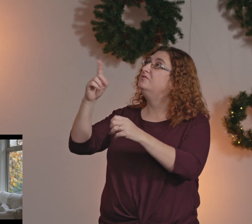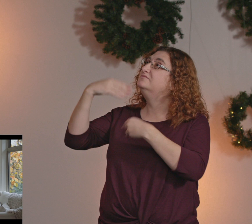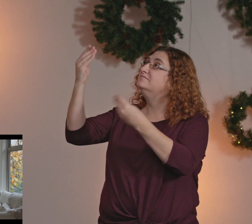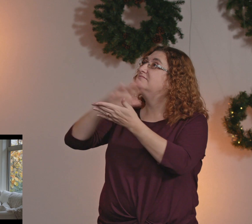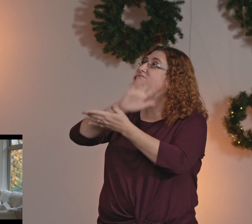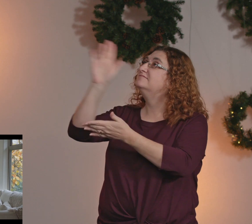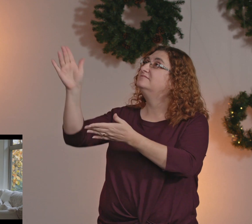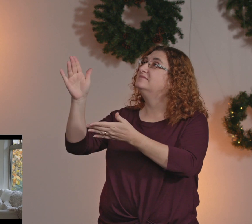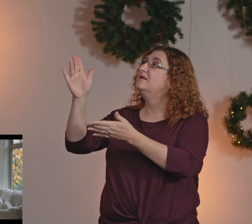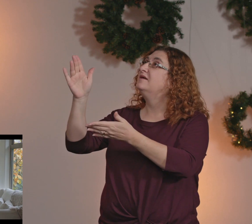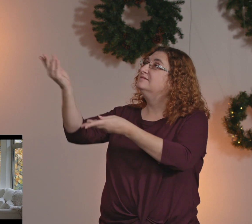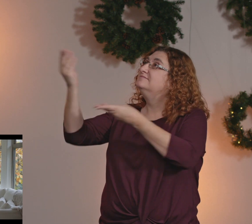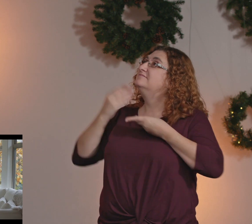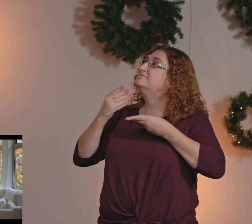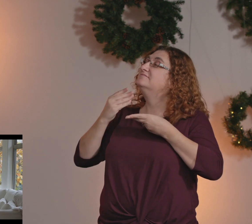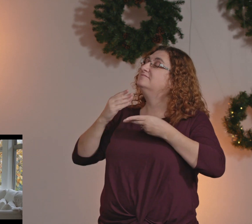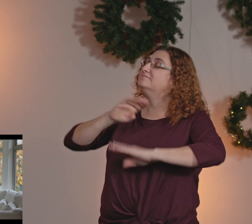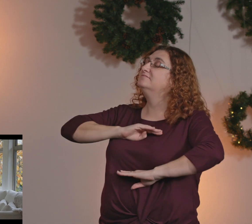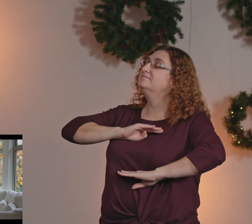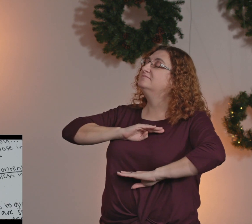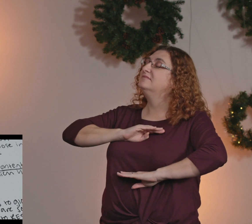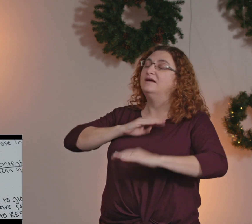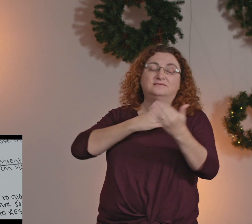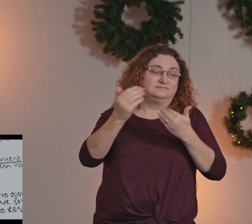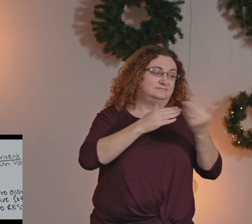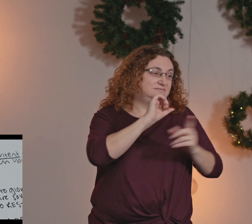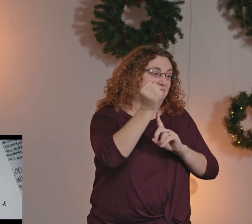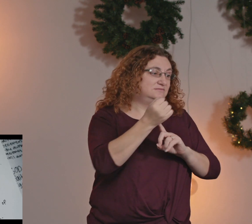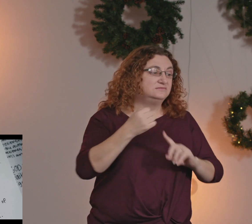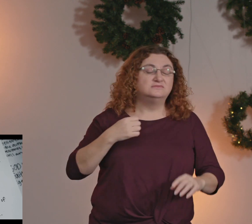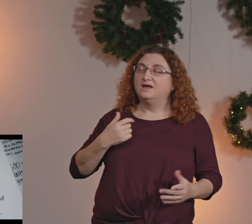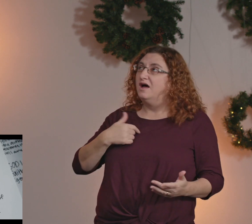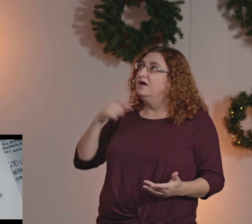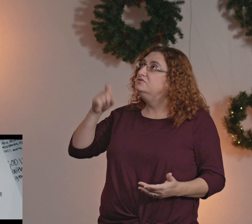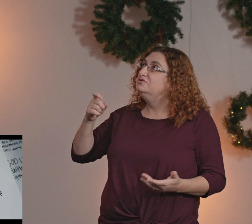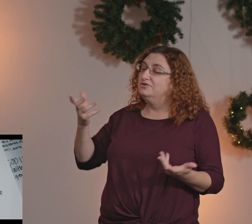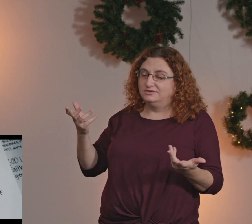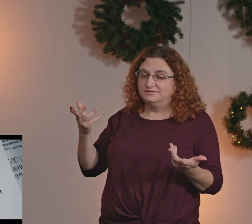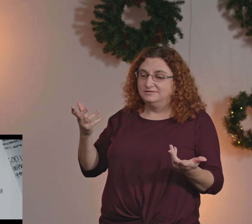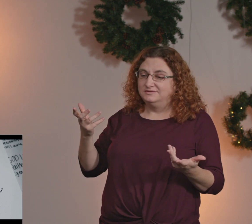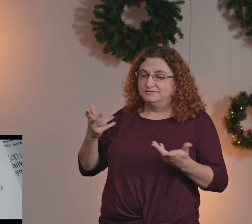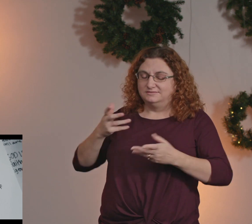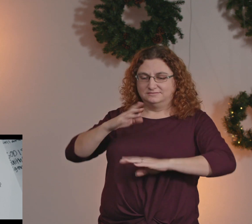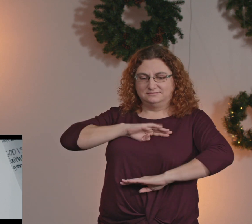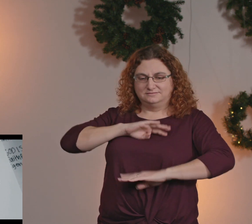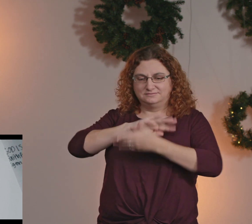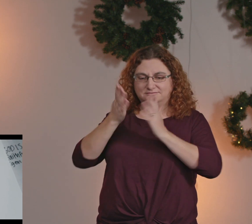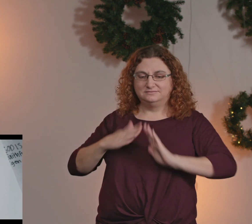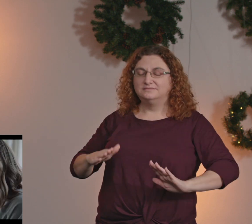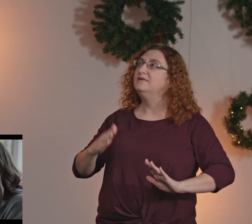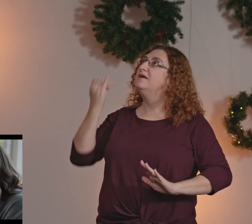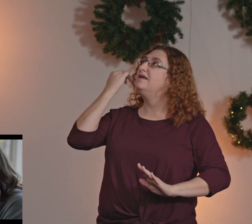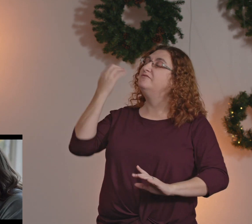be content no matter the circumstance in which you place me. Shouldn't I be? If my sole purpose is to glorify you, and if I believe you are